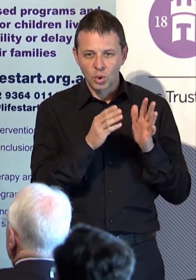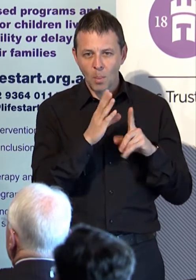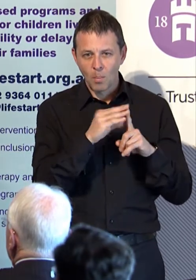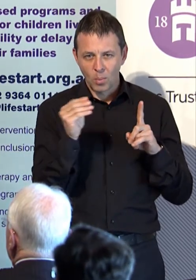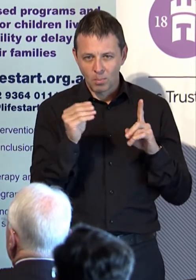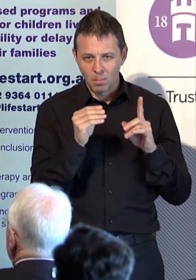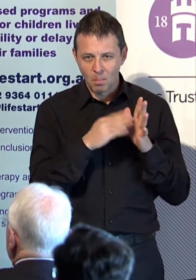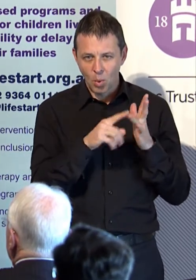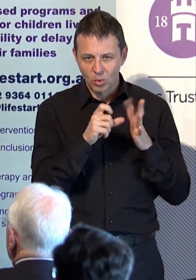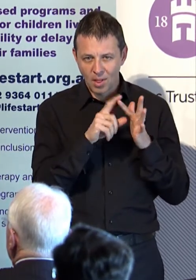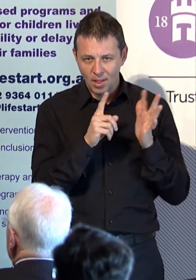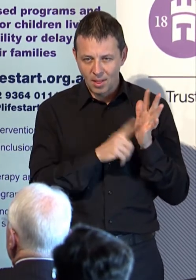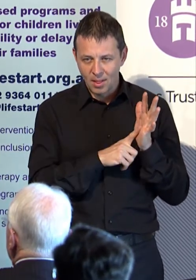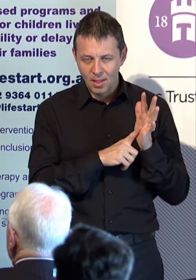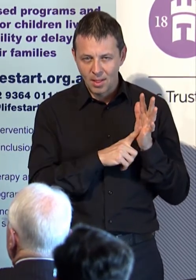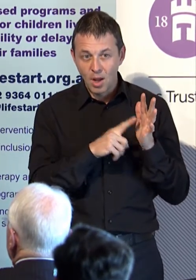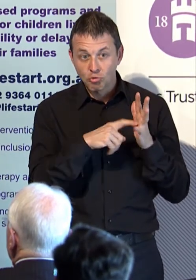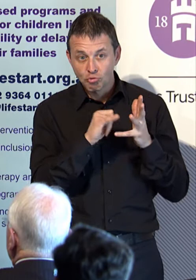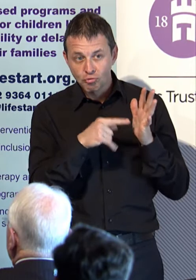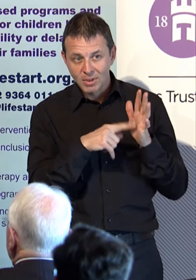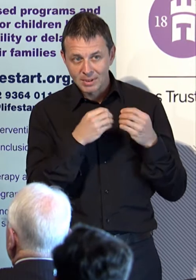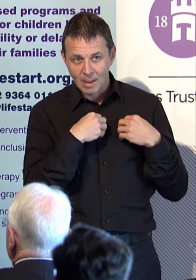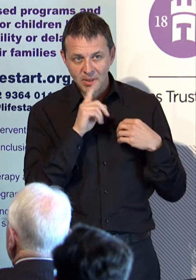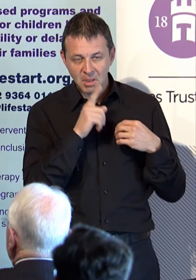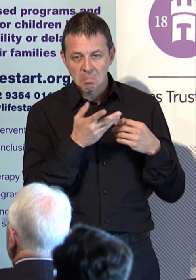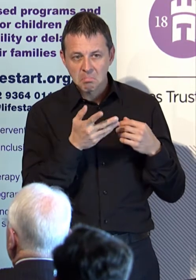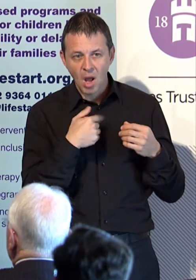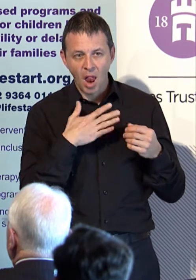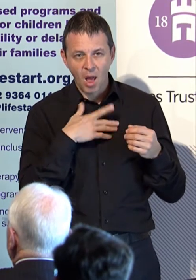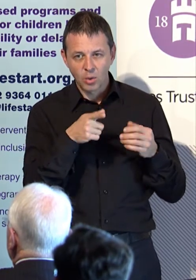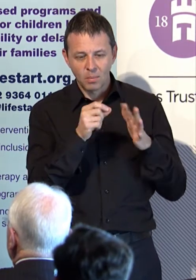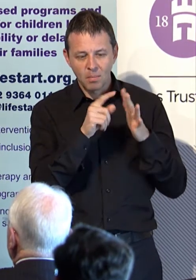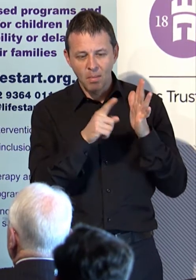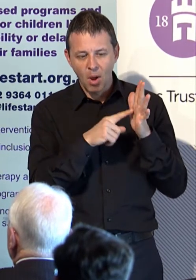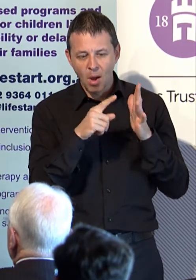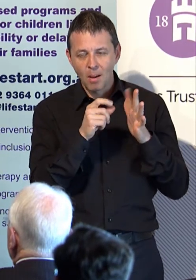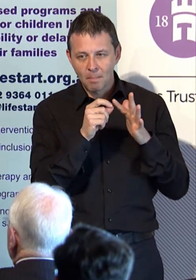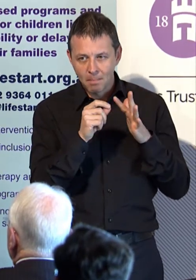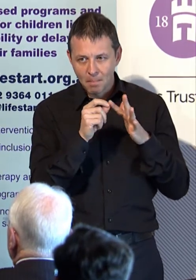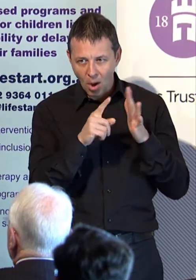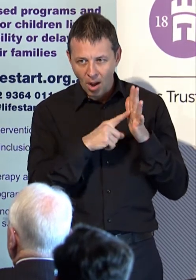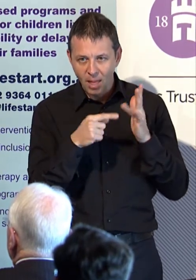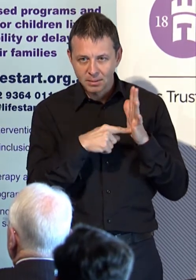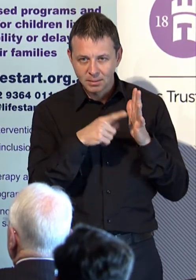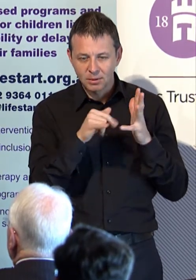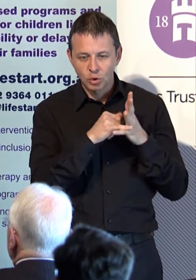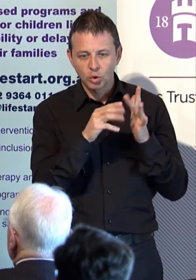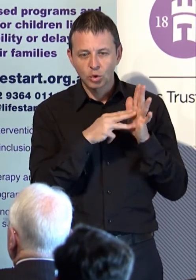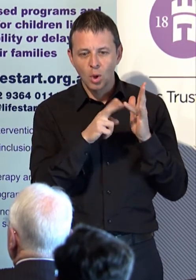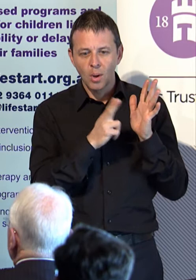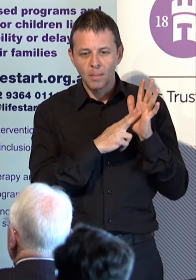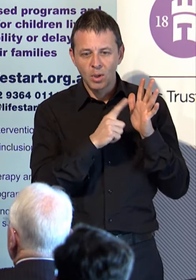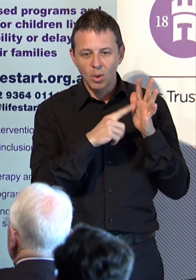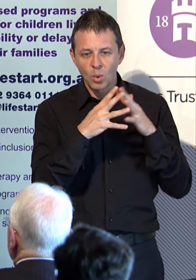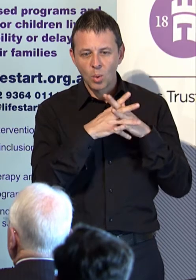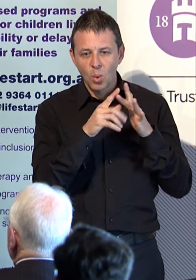Trust Company came back and said, yeah, we like your pilot. It's a great idea. Simon Lewis, who was the head of the